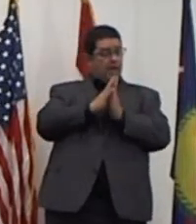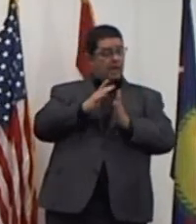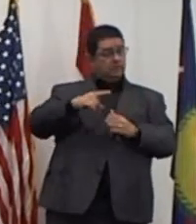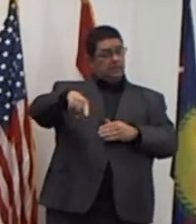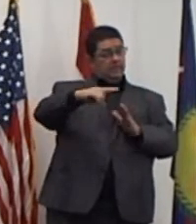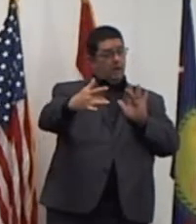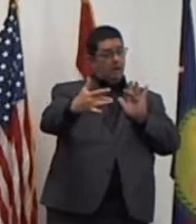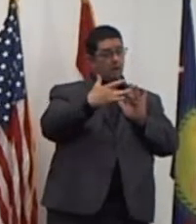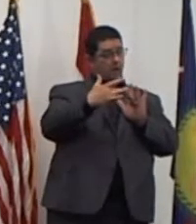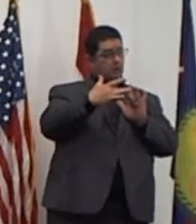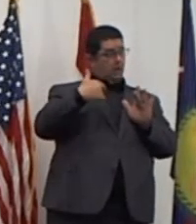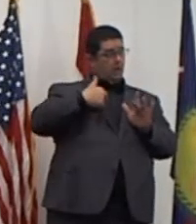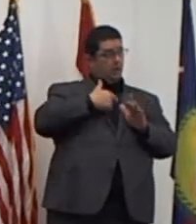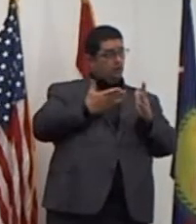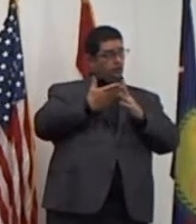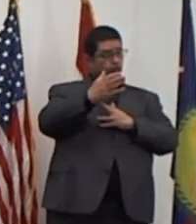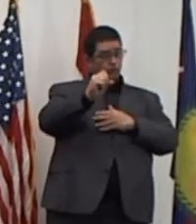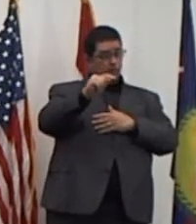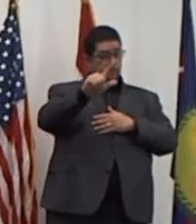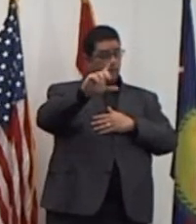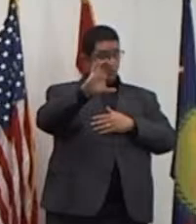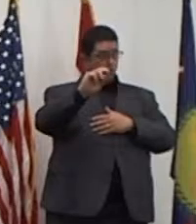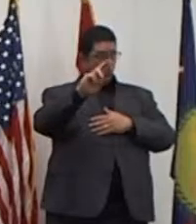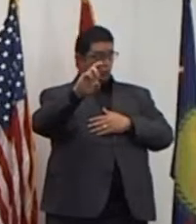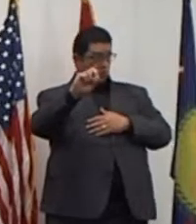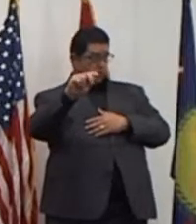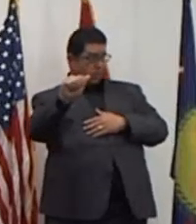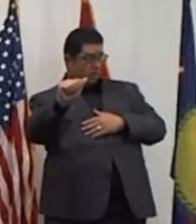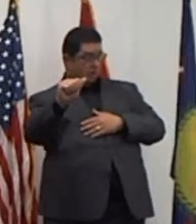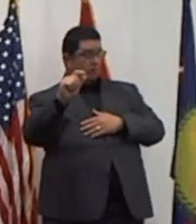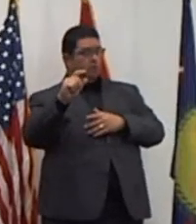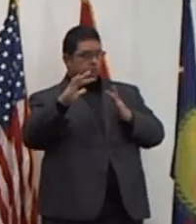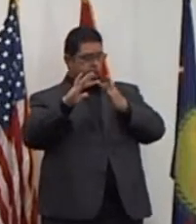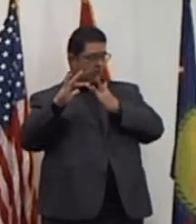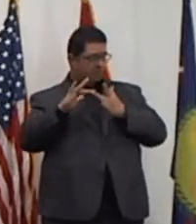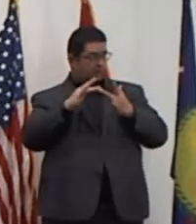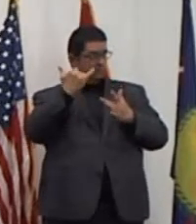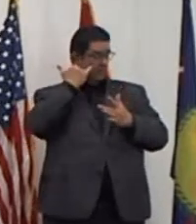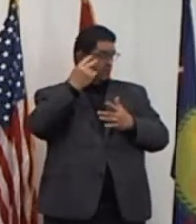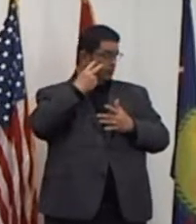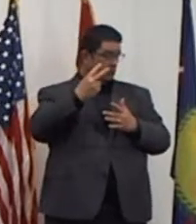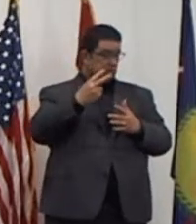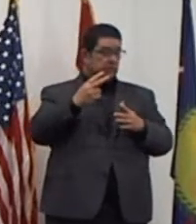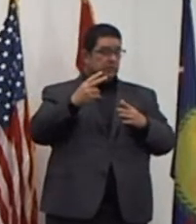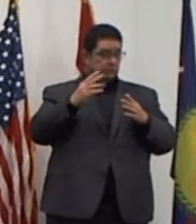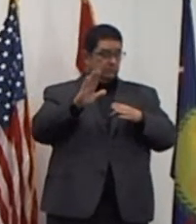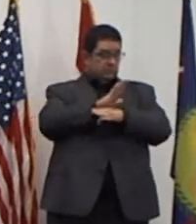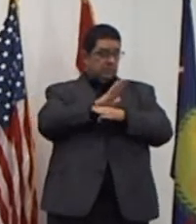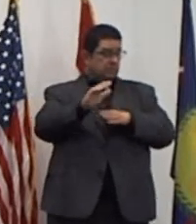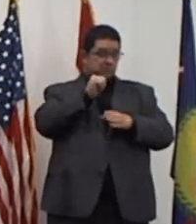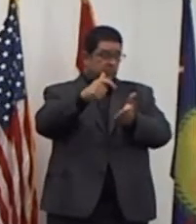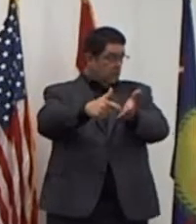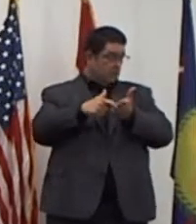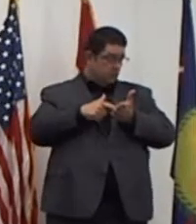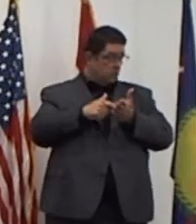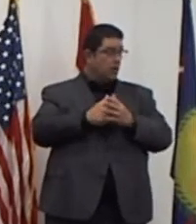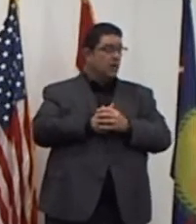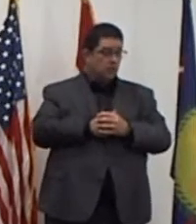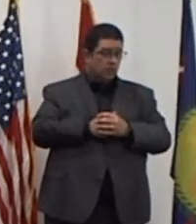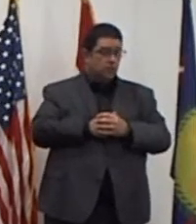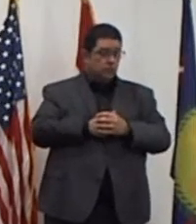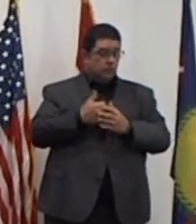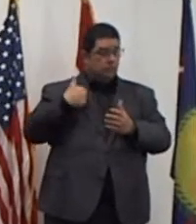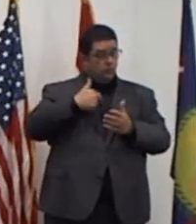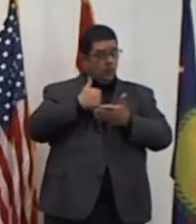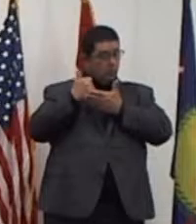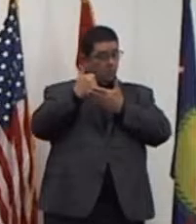through the STL Corona webpage if you see businesses not enforcing the mask mandate. And then we will help